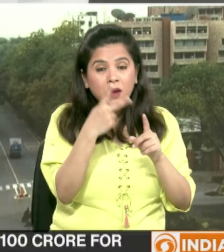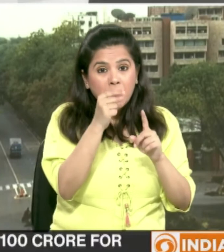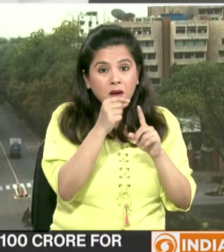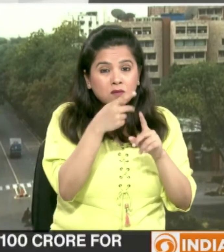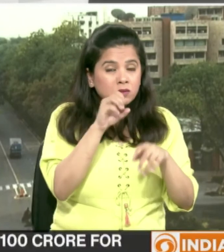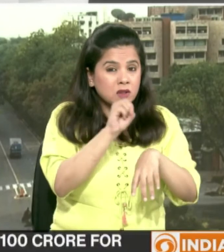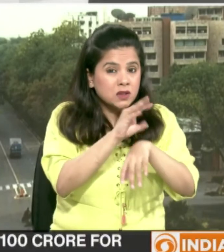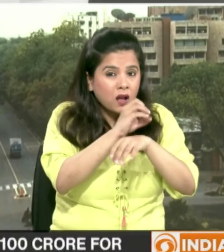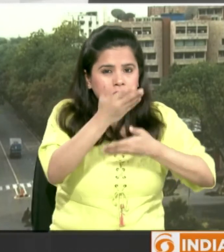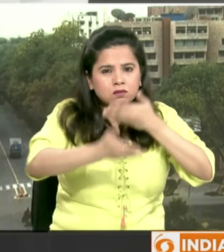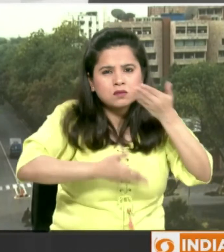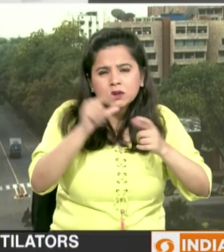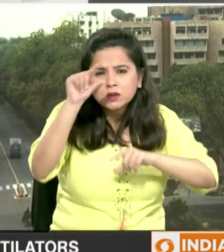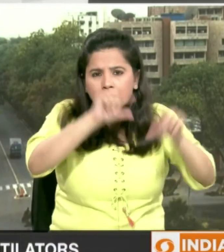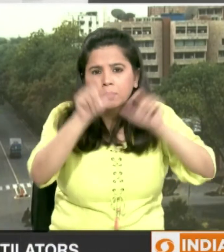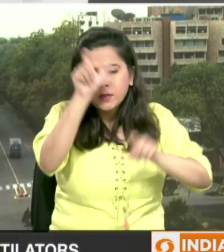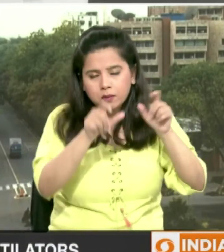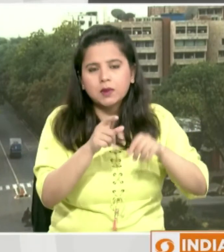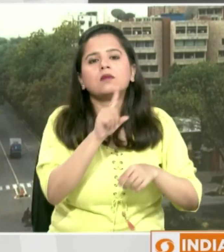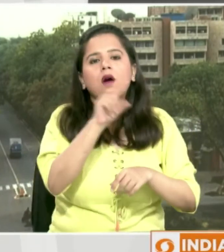advisor.